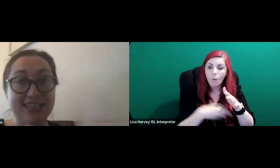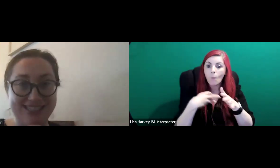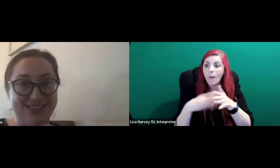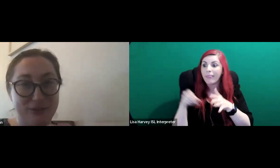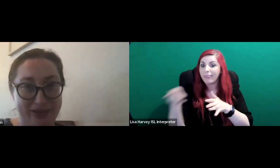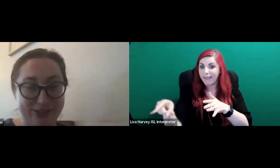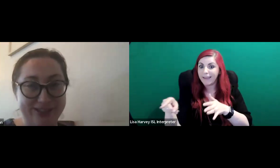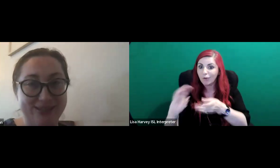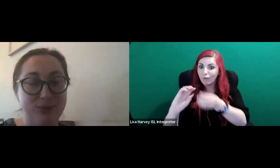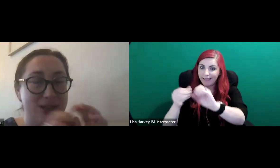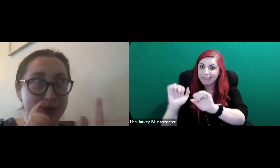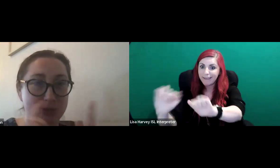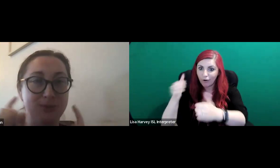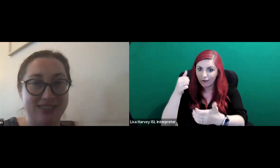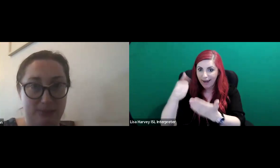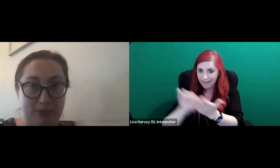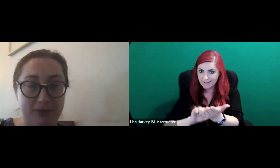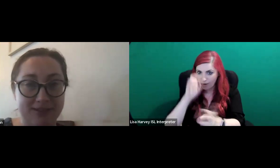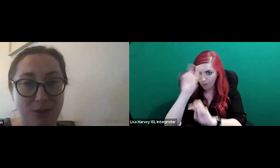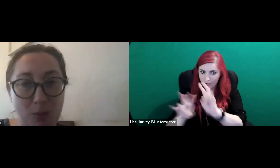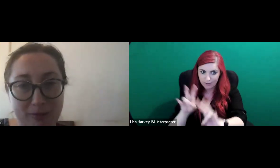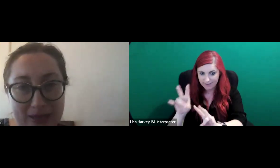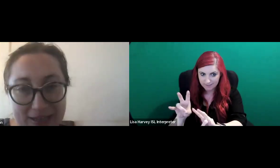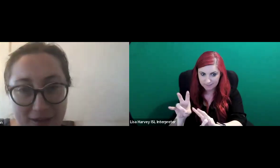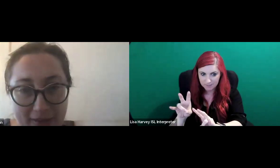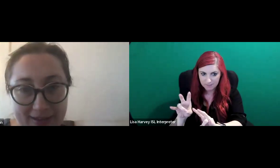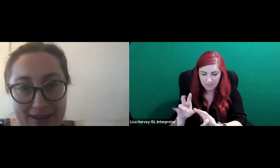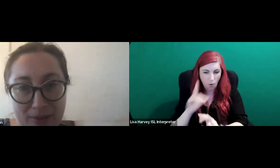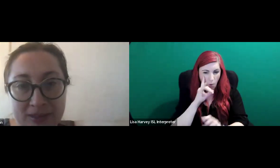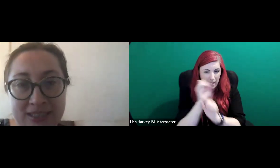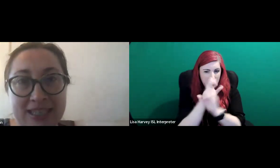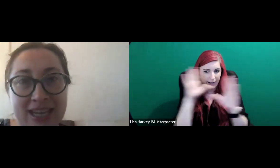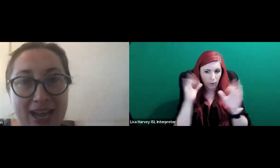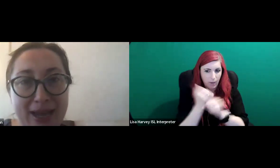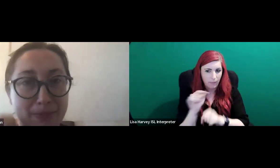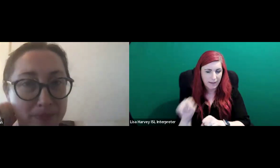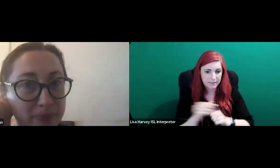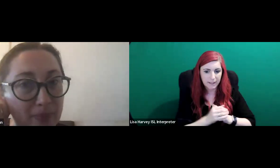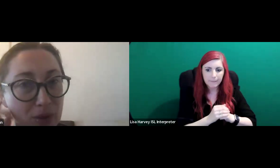that list of questions, which they will do in September. So I hope I've been clear on that now.